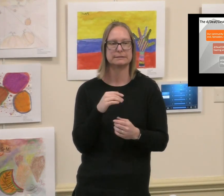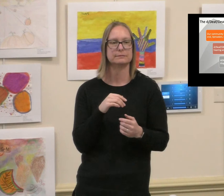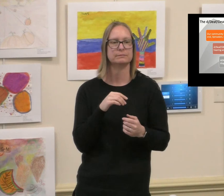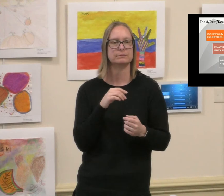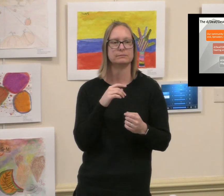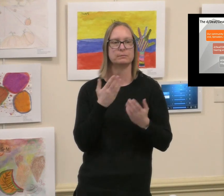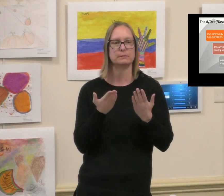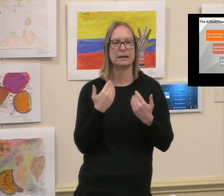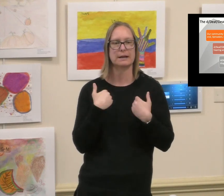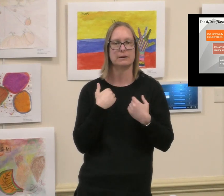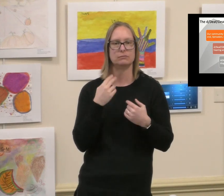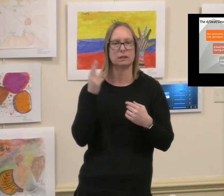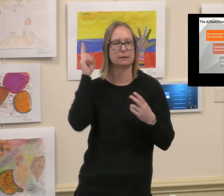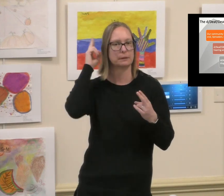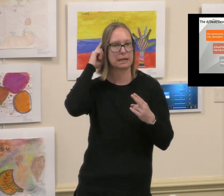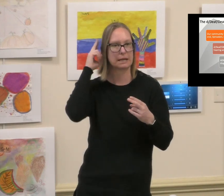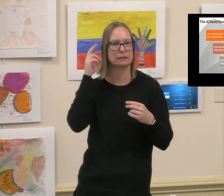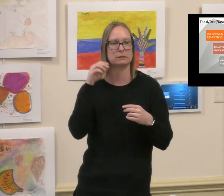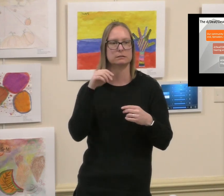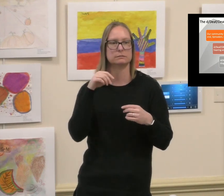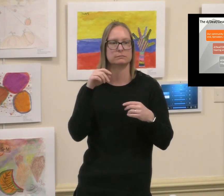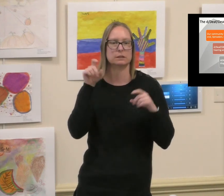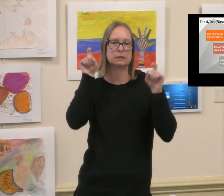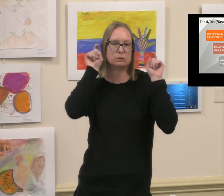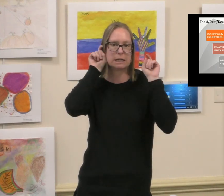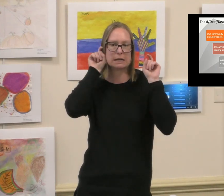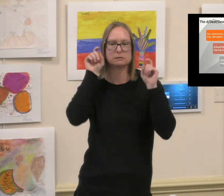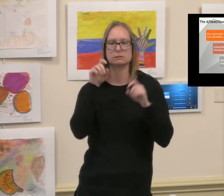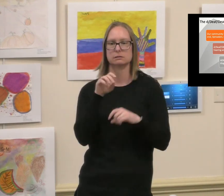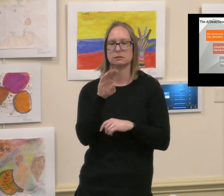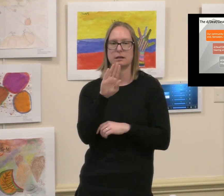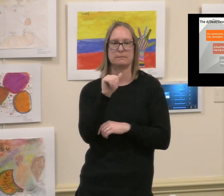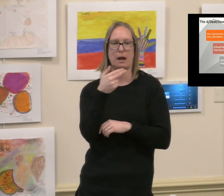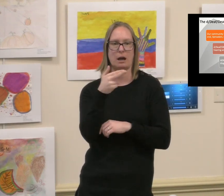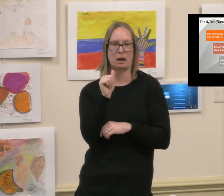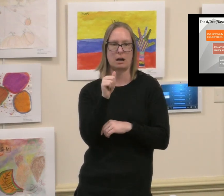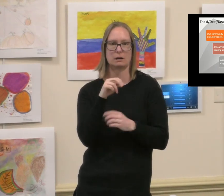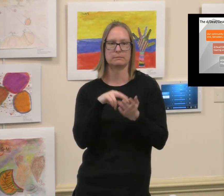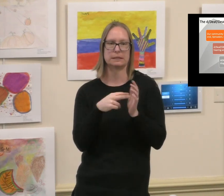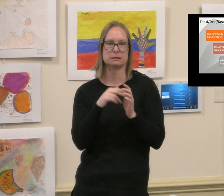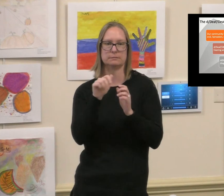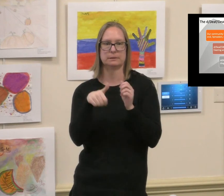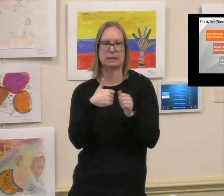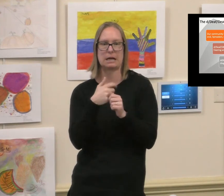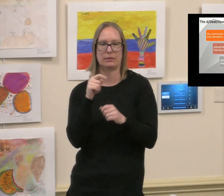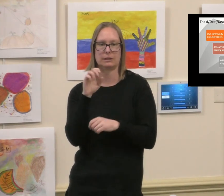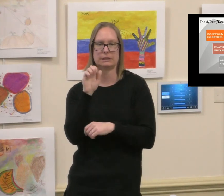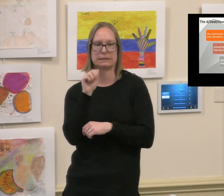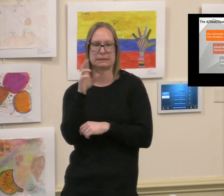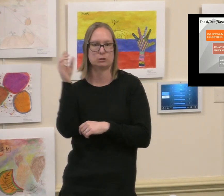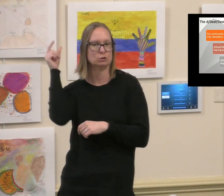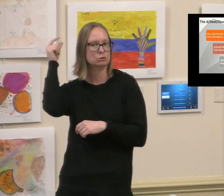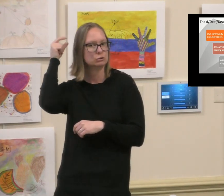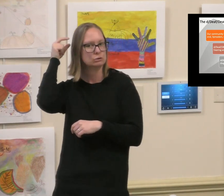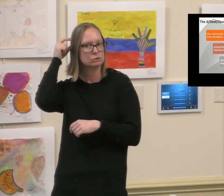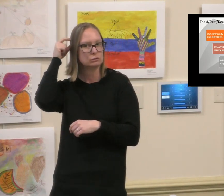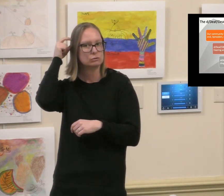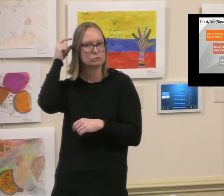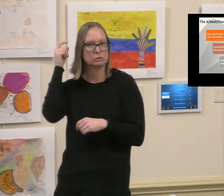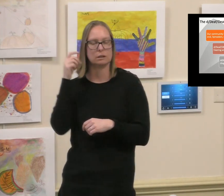You'll meet people with a variety of communication preferences. They might wear hearing aids or use a cochlear implant or a baha,